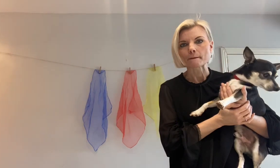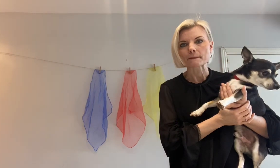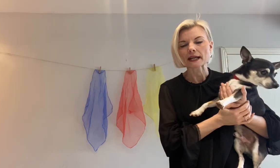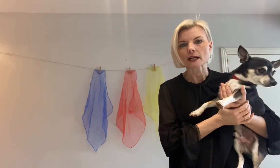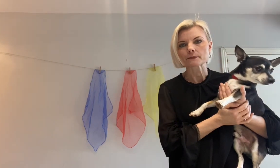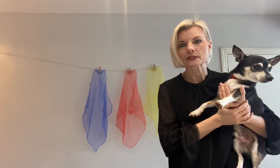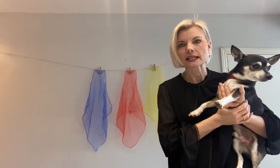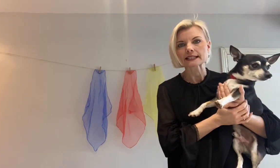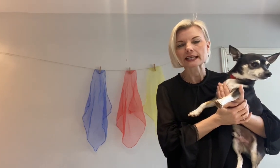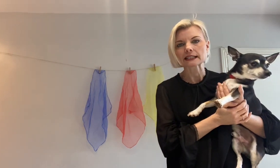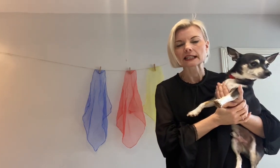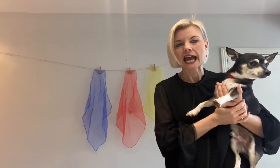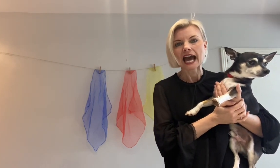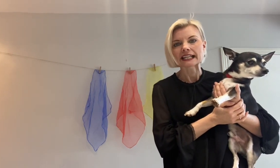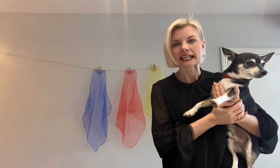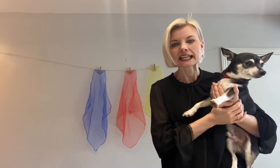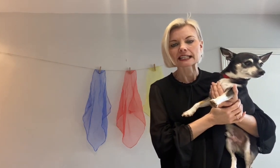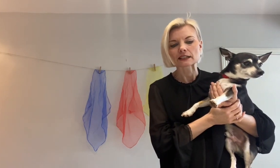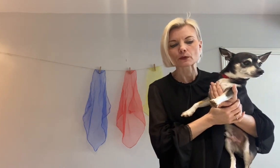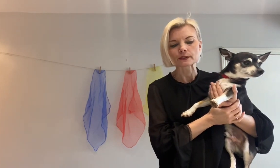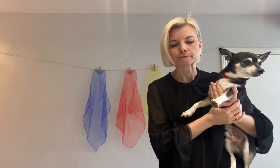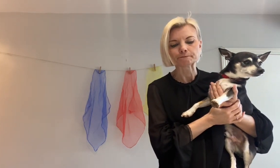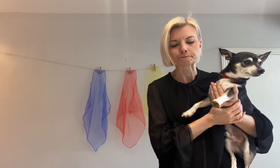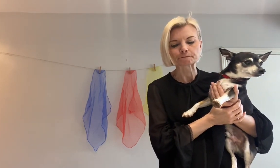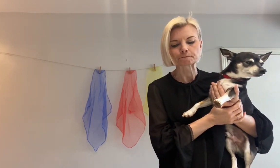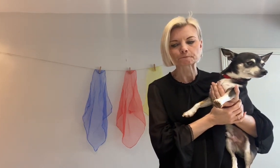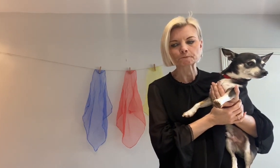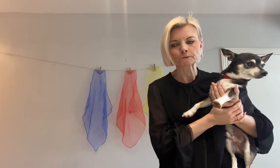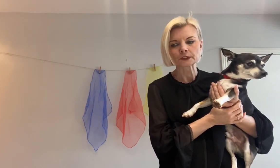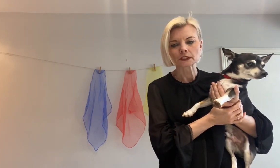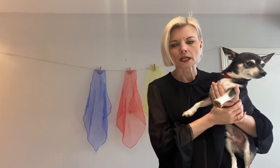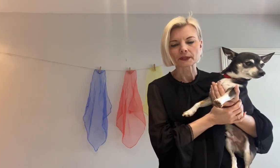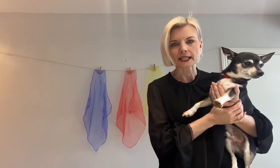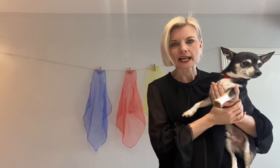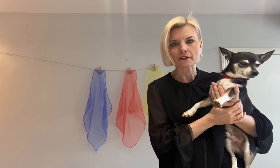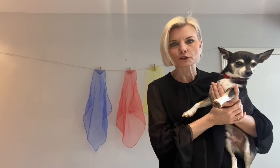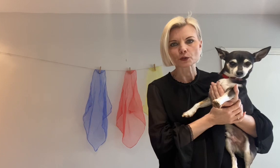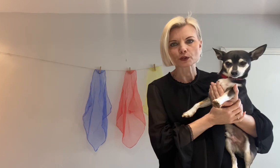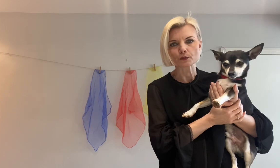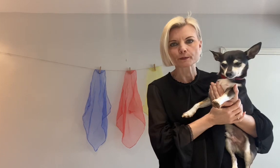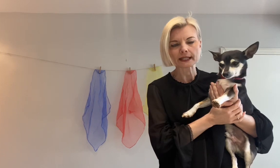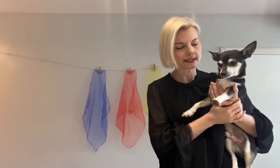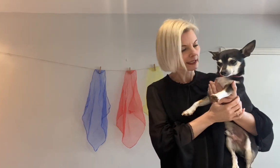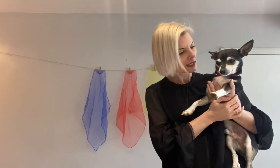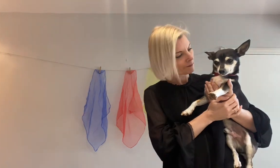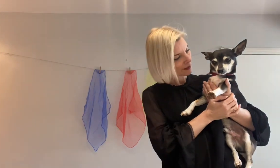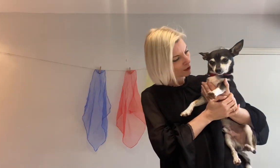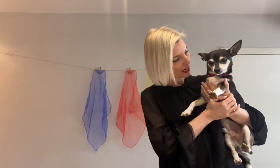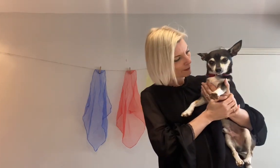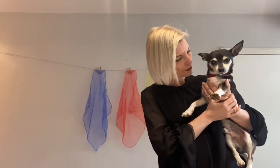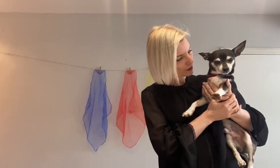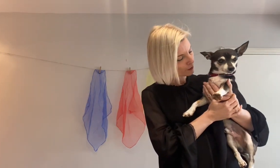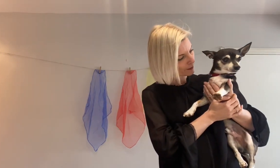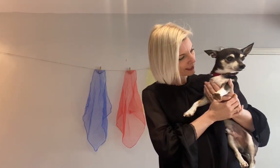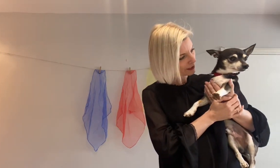back up to his hill, and he thought, I'm gonna have to do some more mixing. Can you help me do some more mixing,